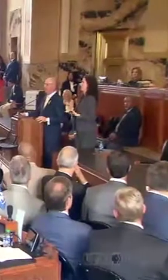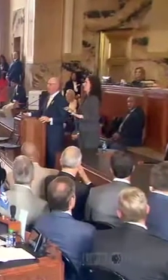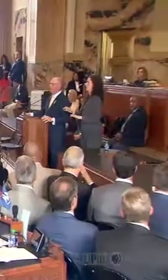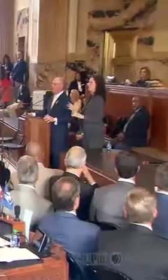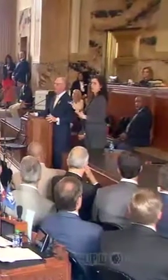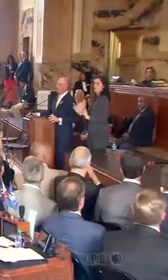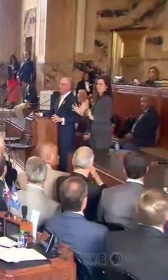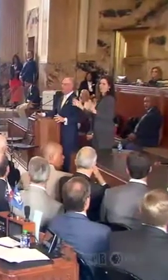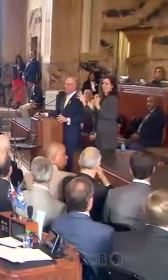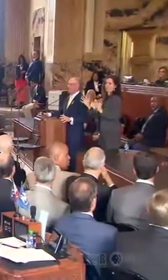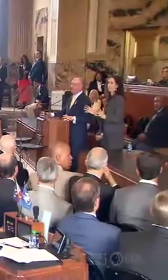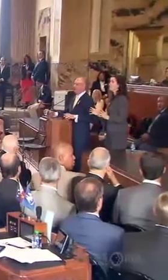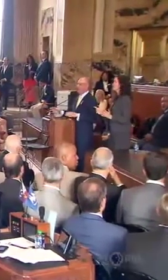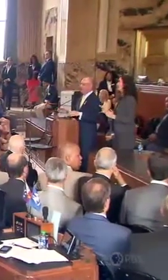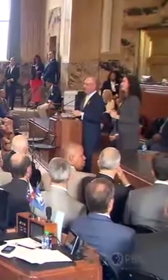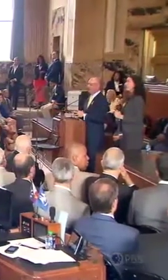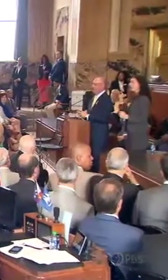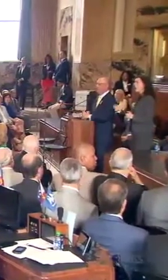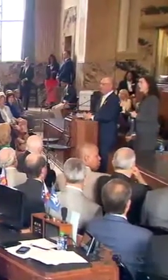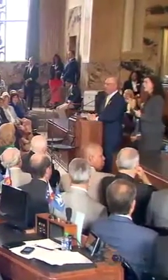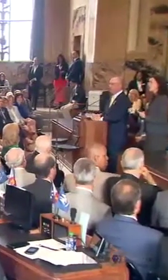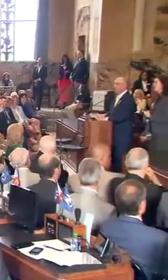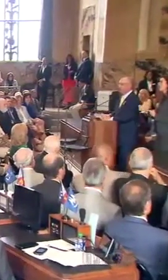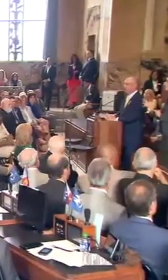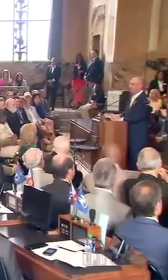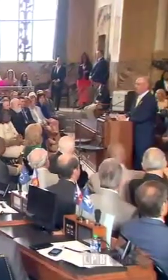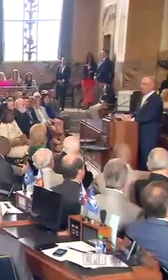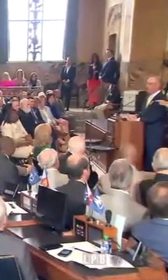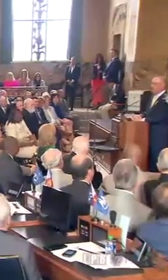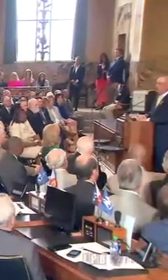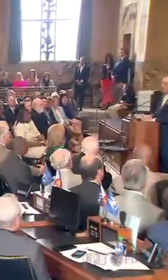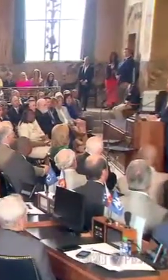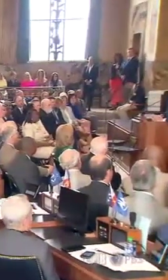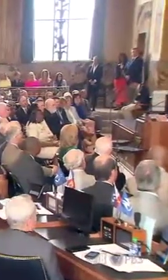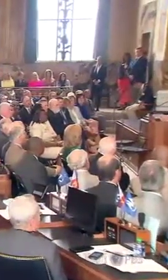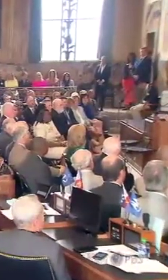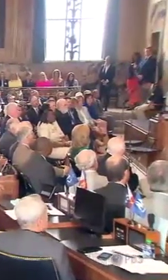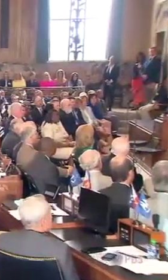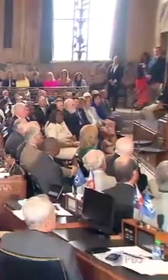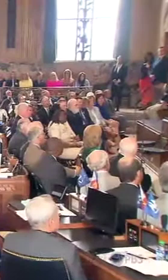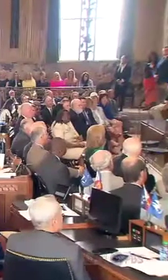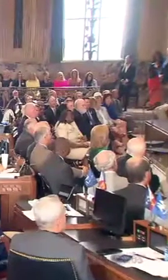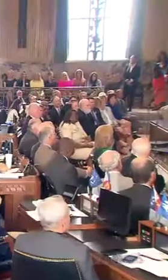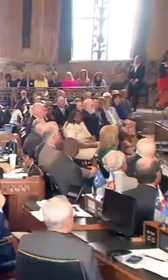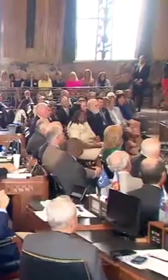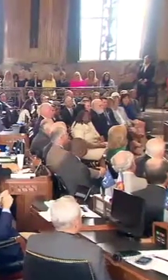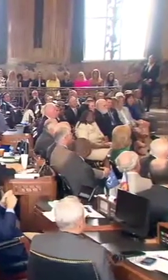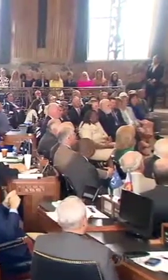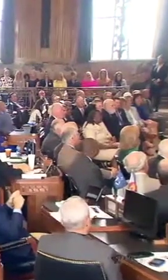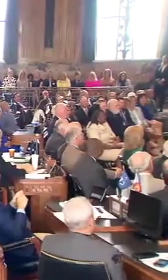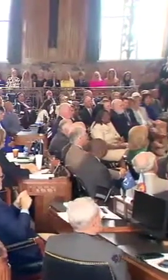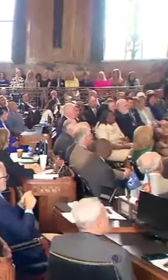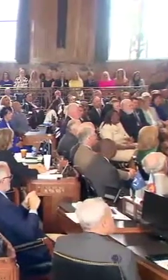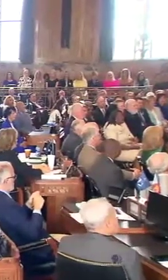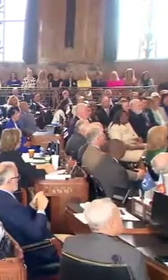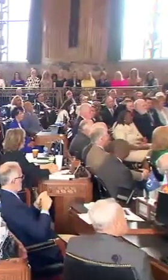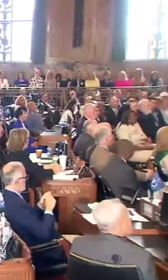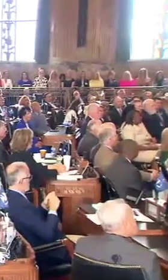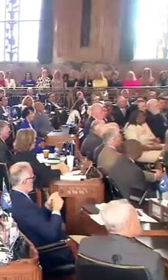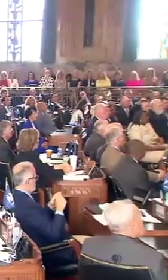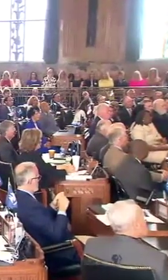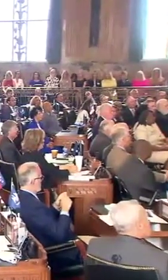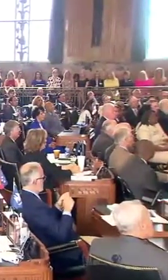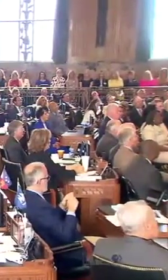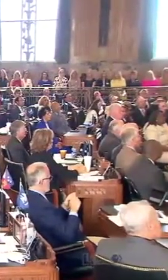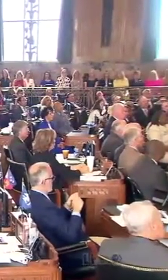It is the least that we can do for the people who never gave up on our students despite unprecedented circumstances. And it continues